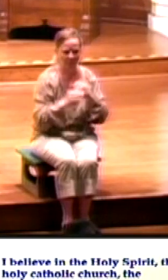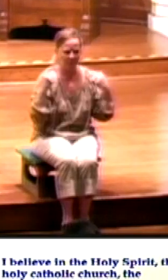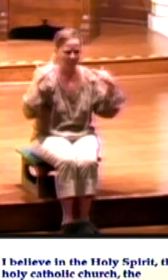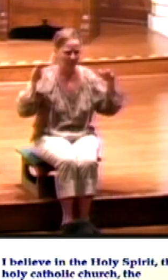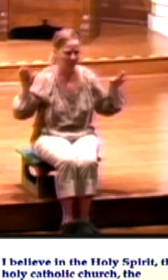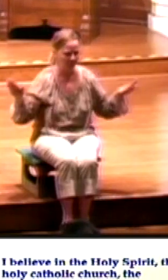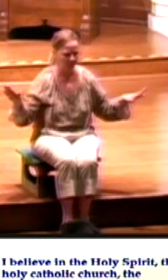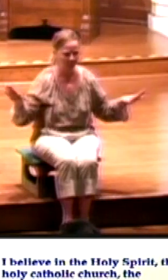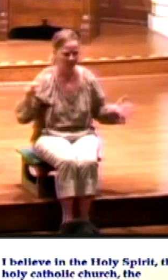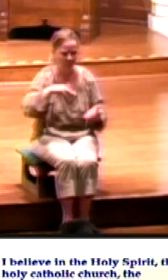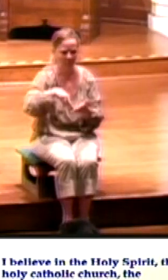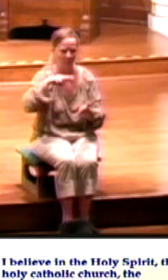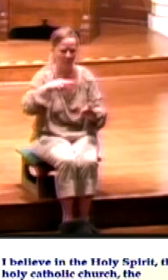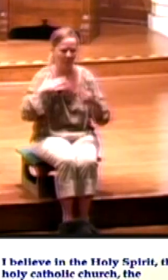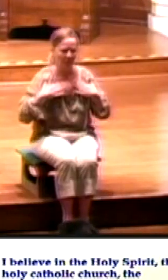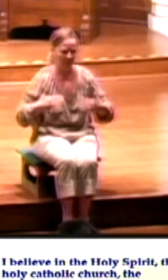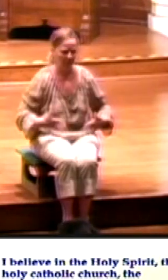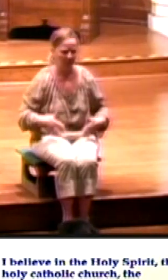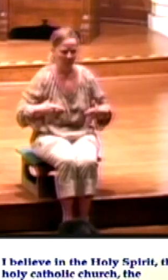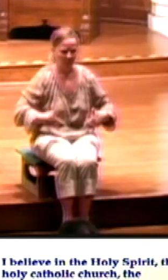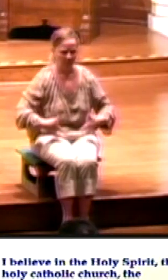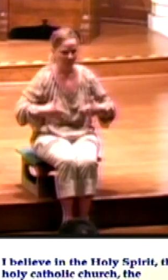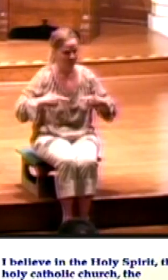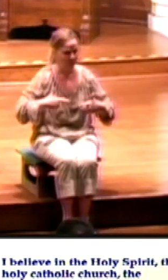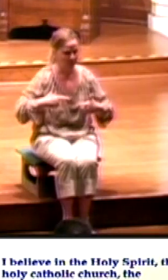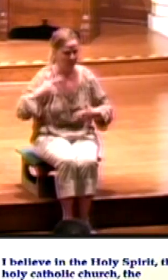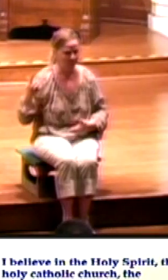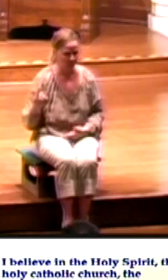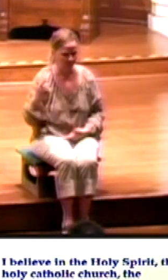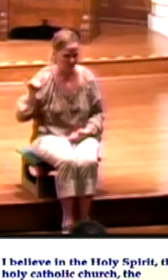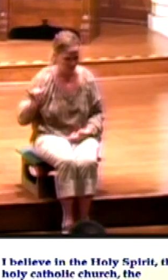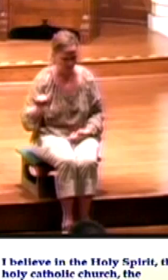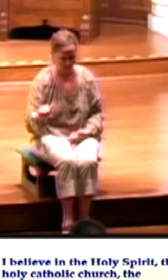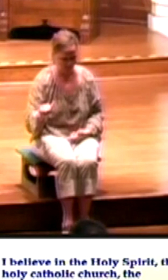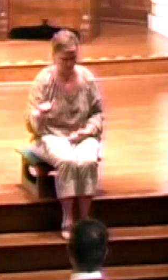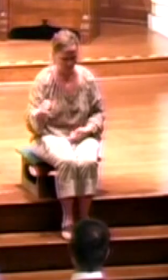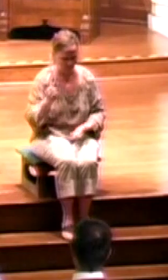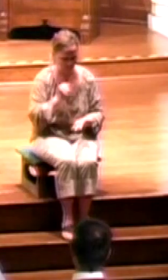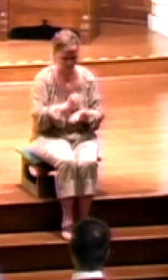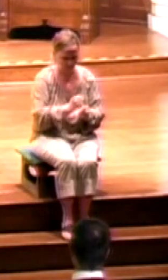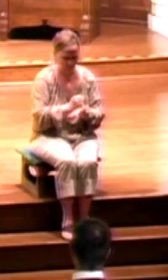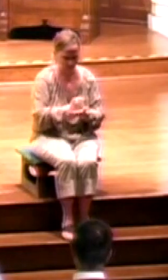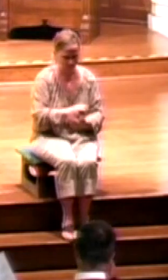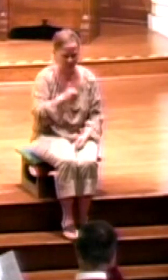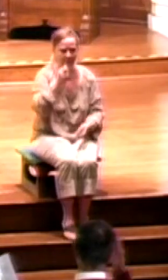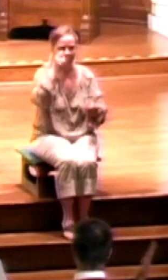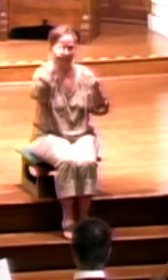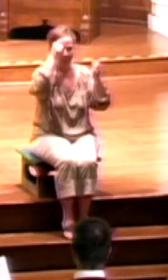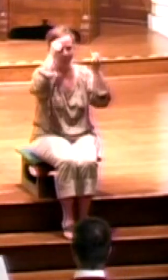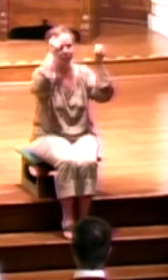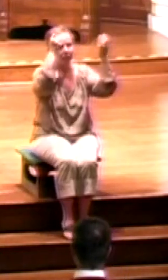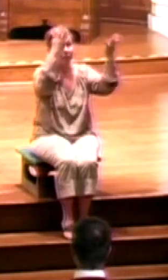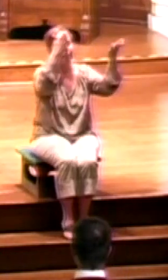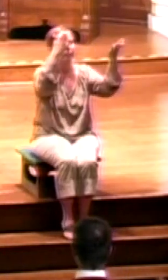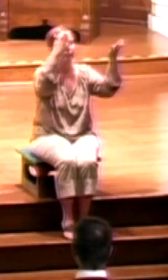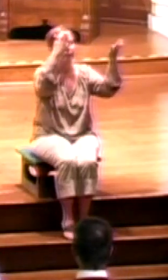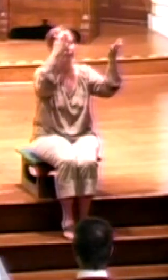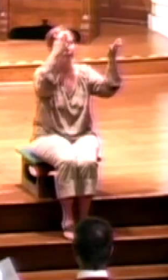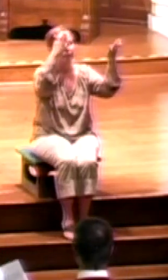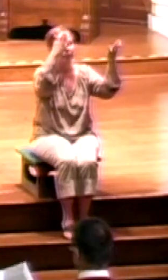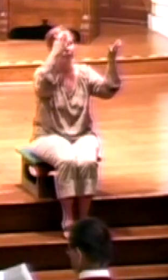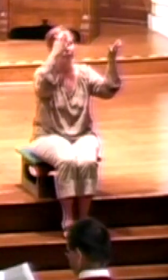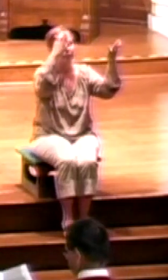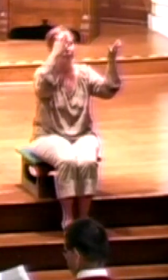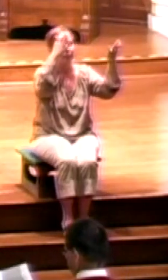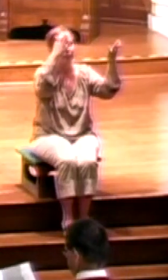sins, the resurrection of the body, and the life everlasting. Amen. Almighty God, Father, Son, and Holy